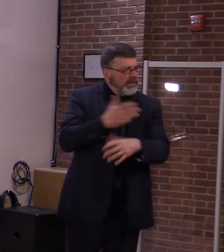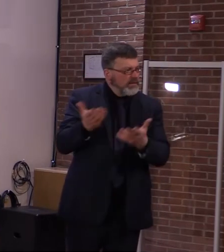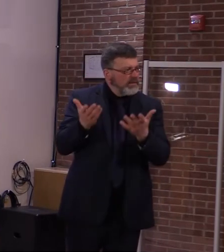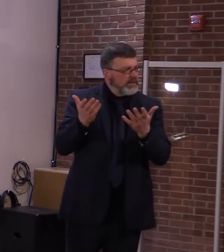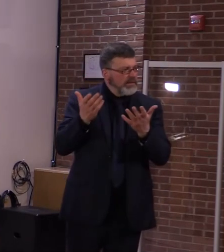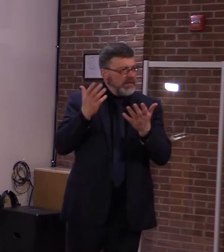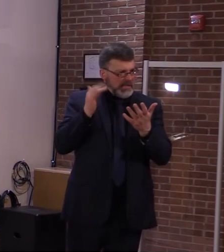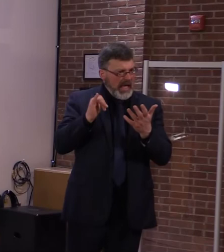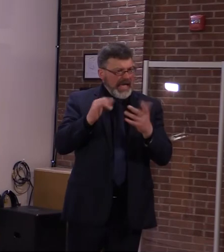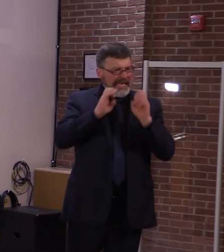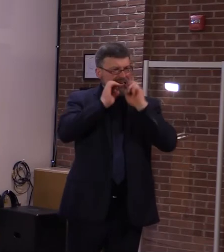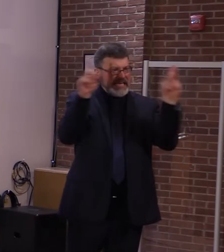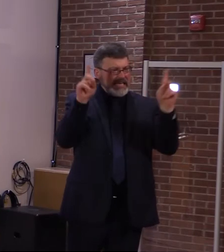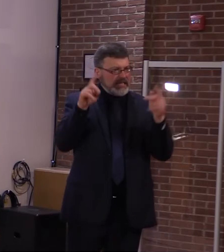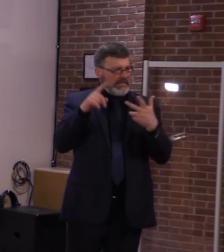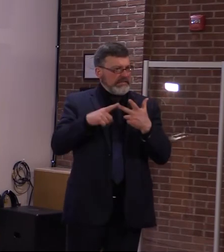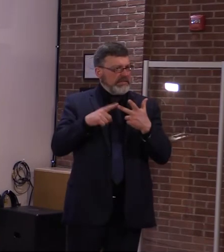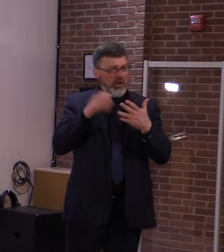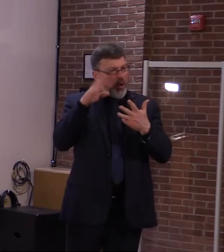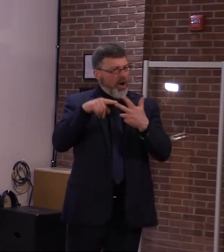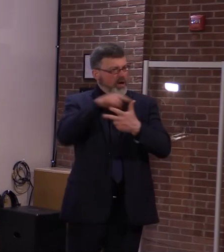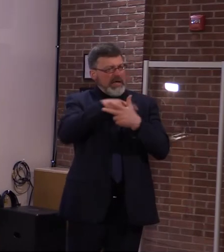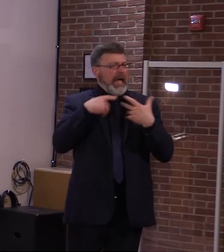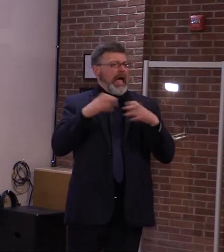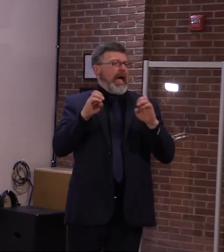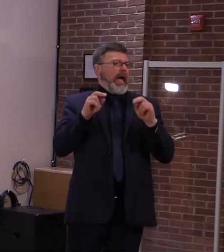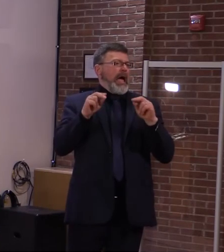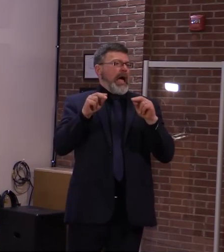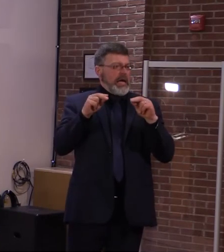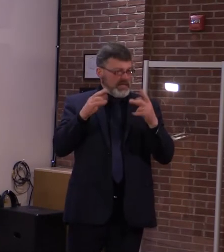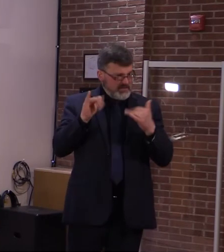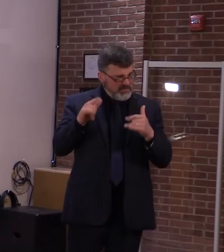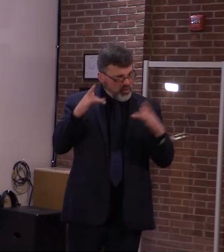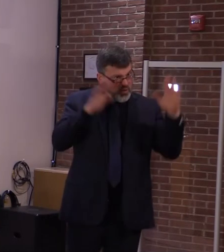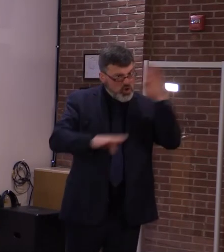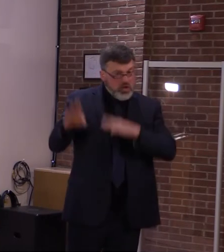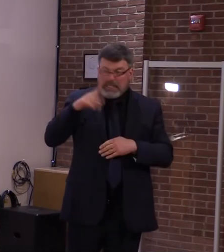up to make appointments and so forth. But I will say